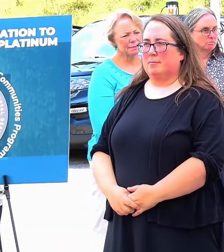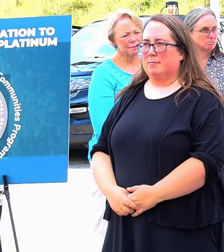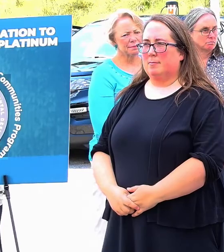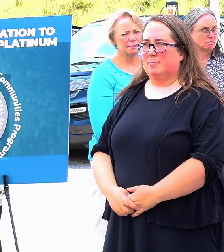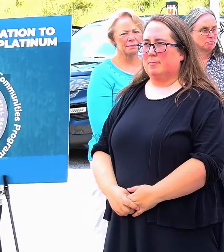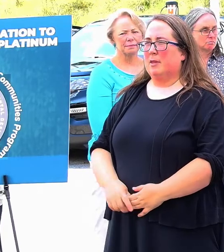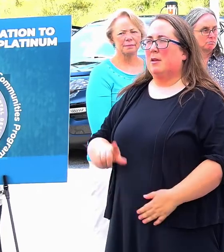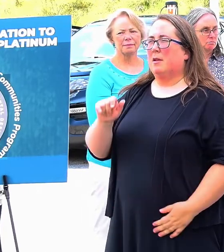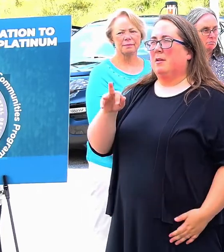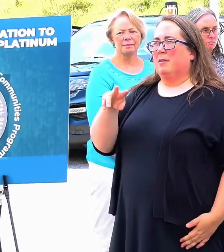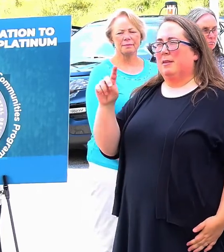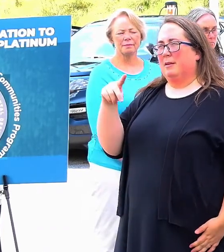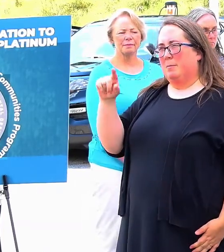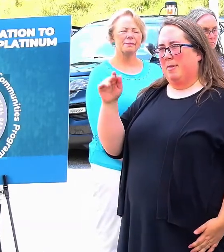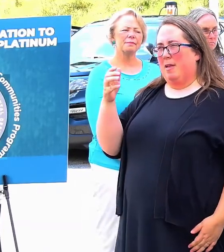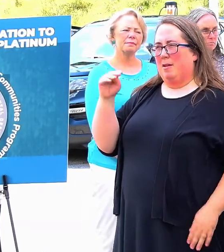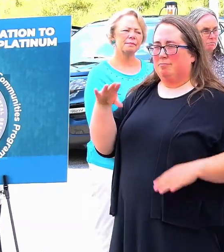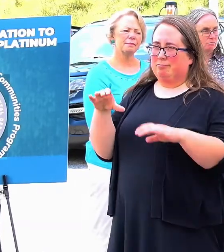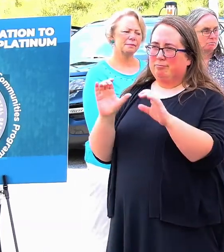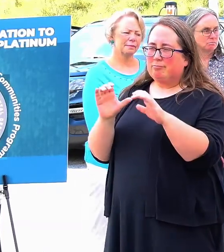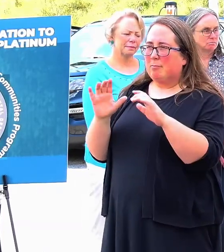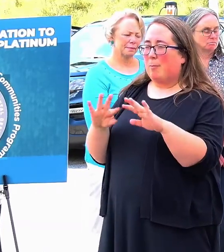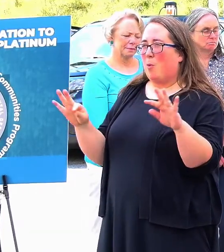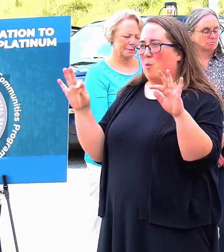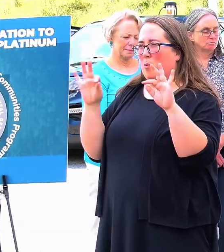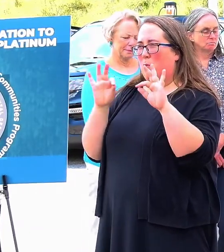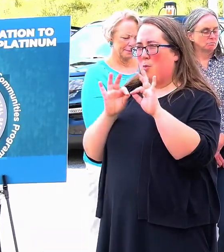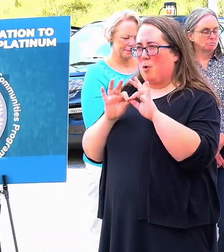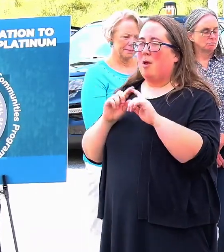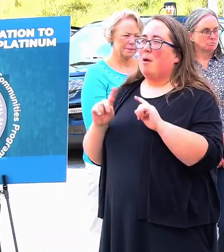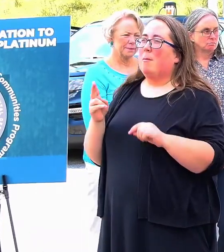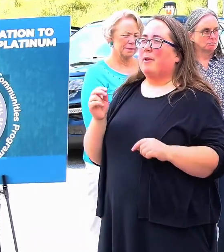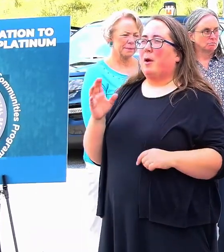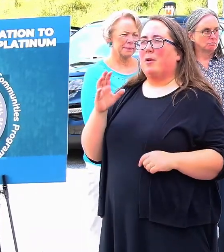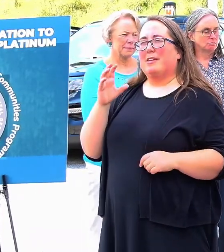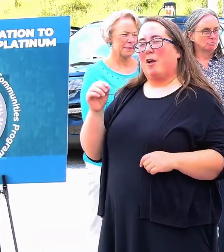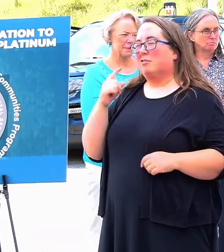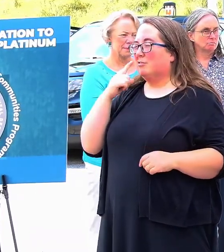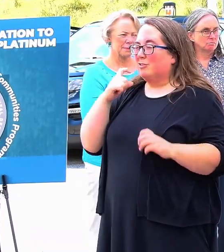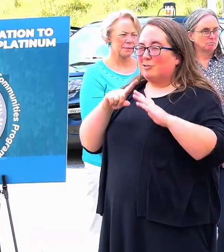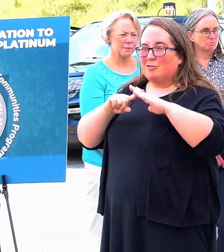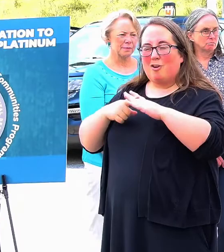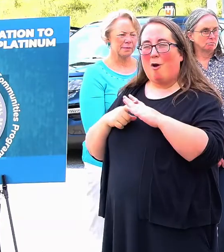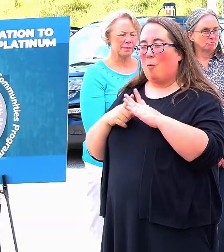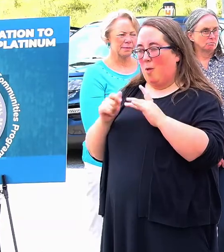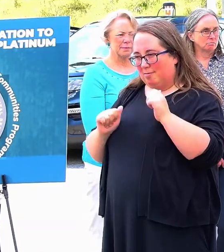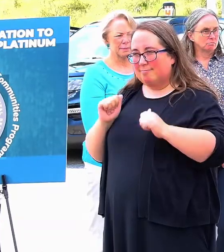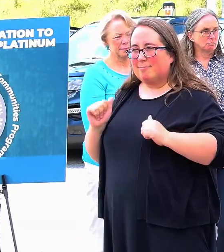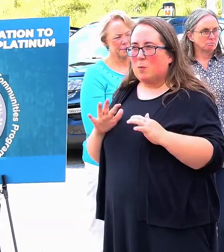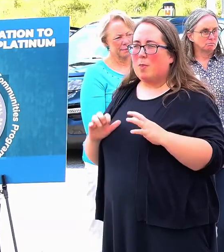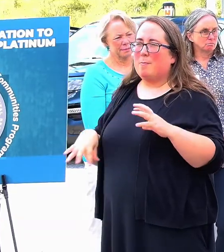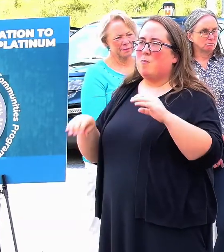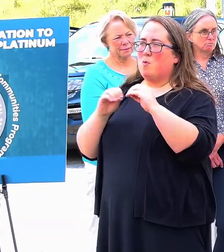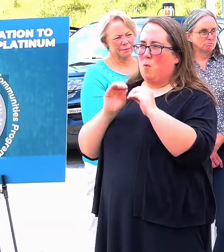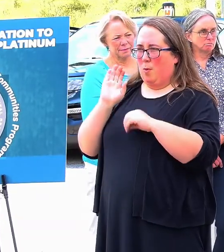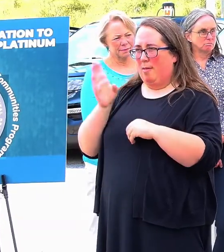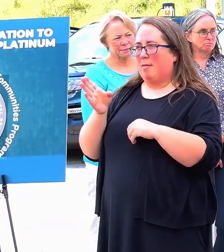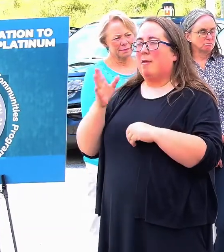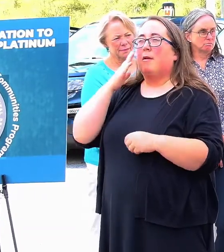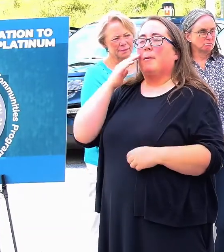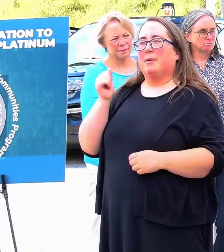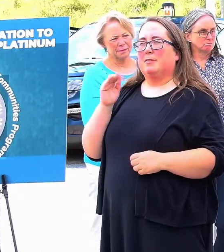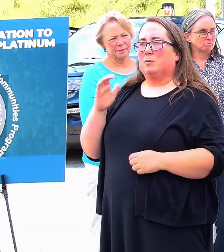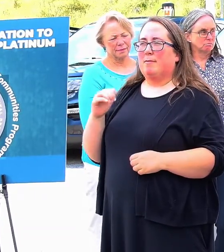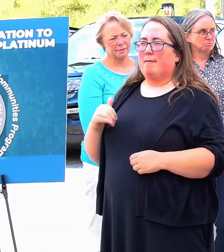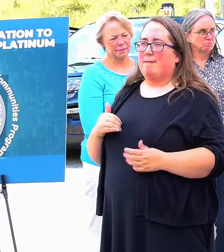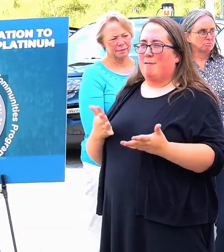LEED Platinum certification is a big deal, but Howard County is just starting. They're going to do more because they're going to